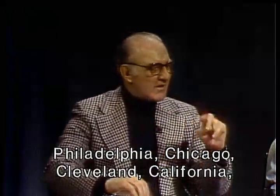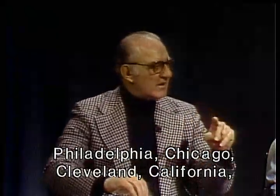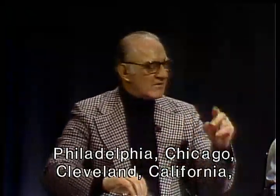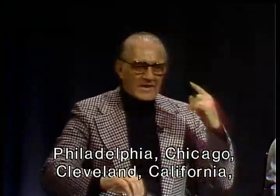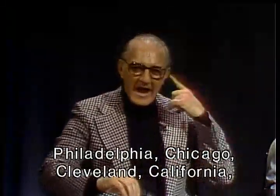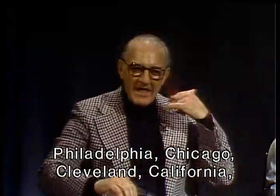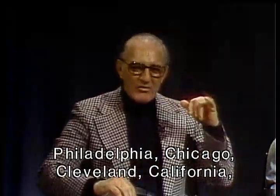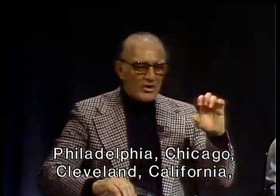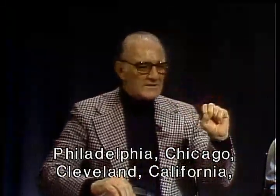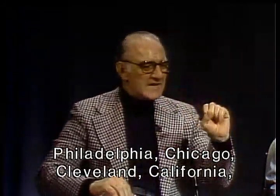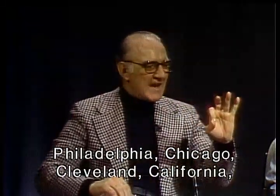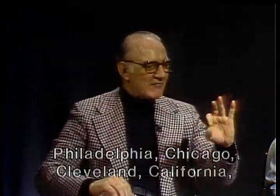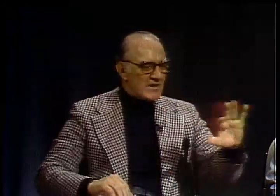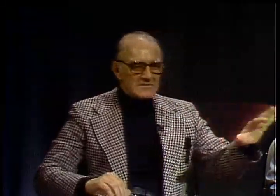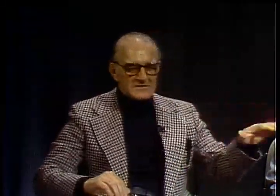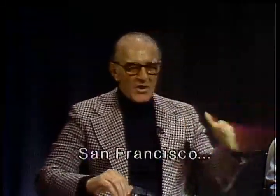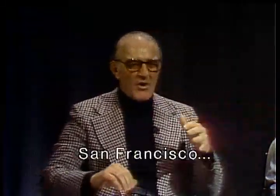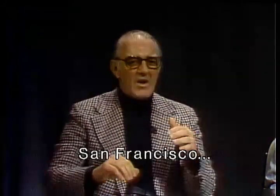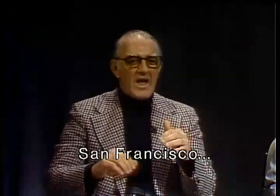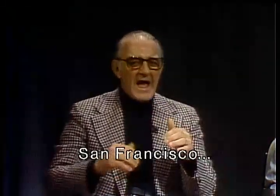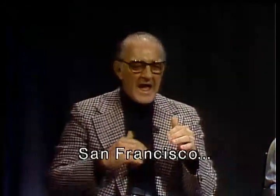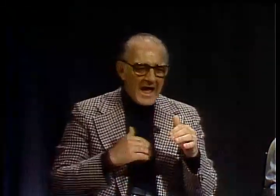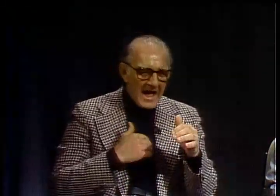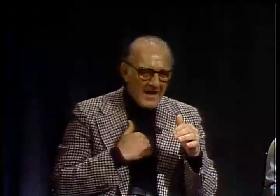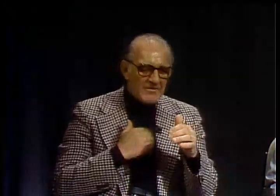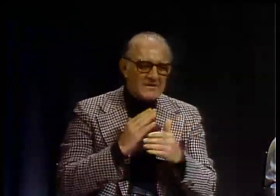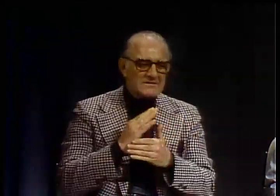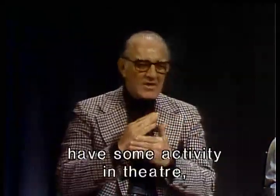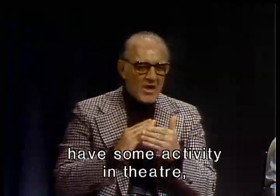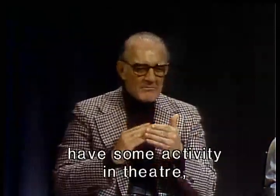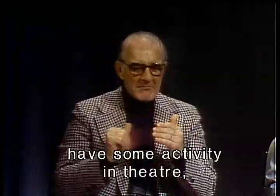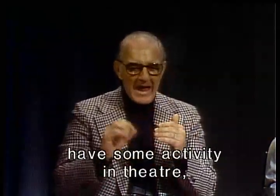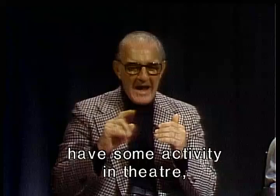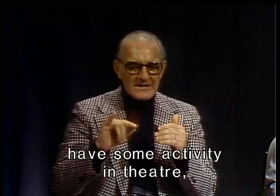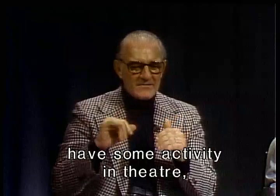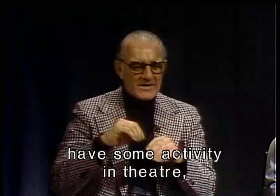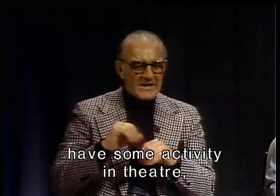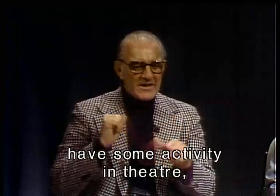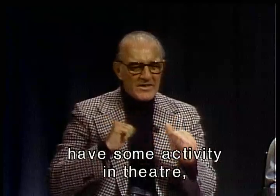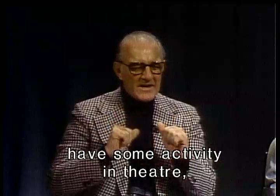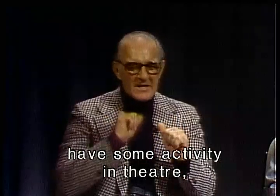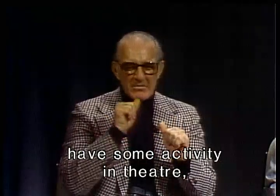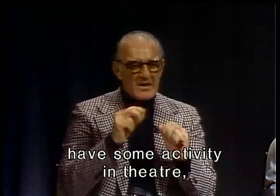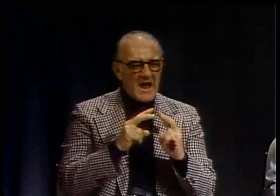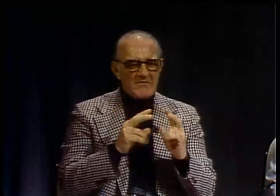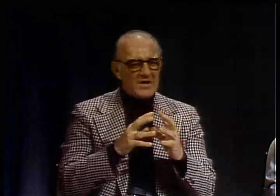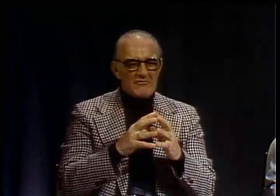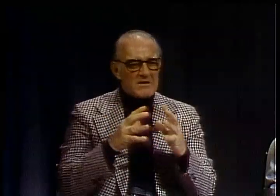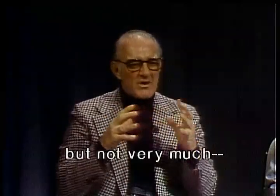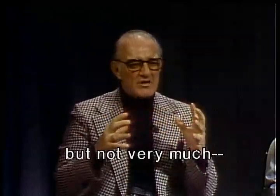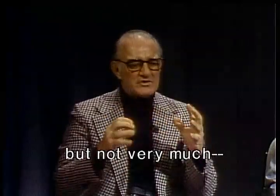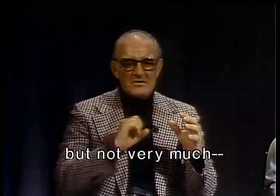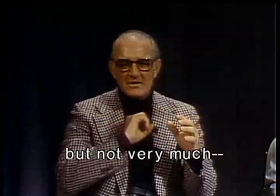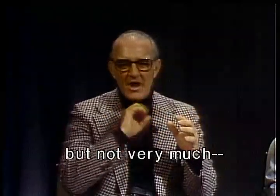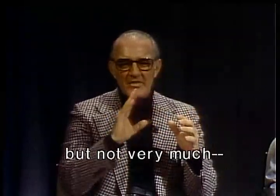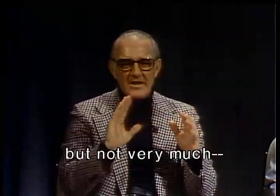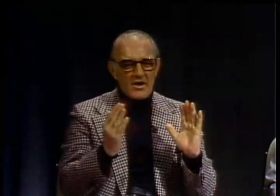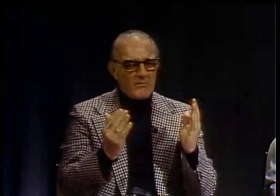Cleveland, California, San Francisco, have some activity in theater, but not very much. Nothing compared